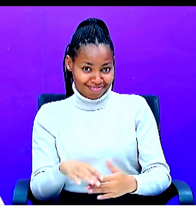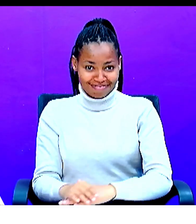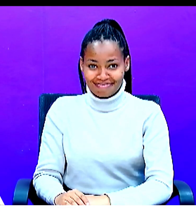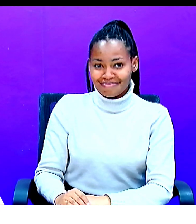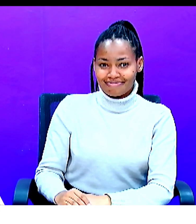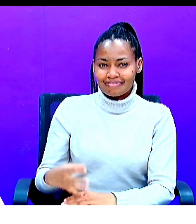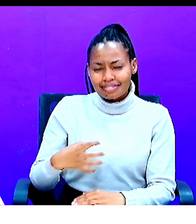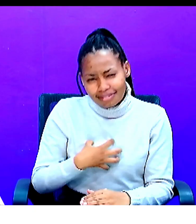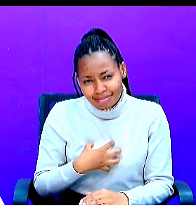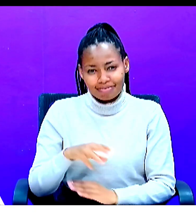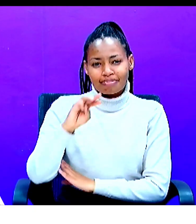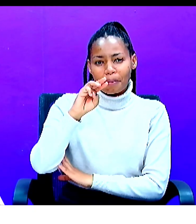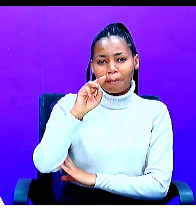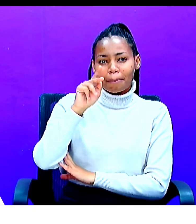our first news item.